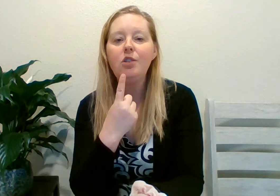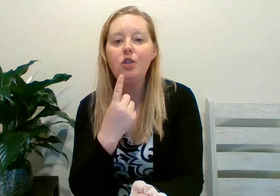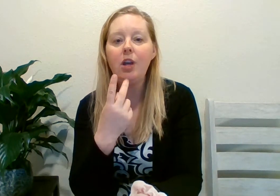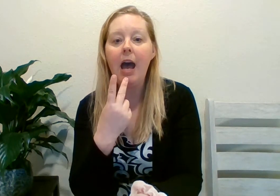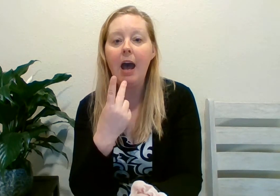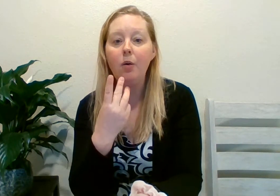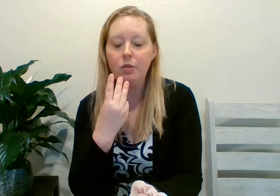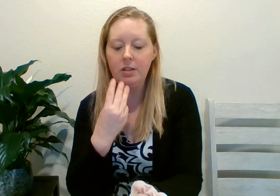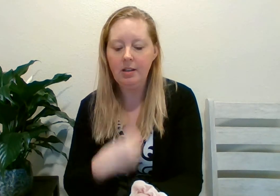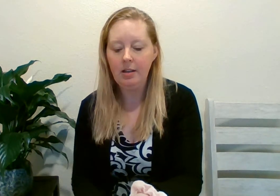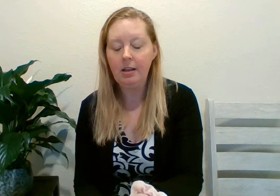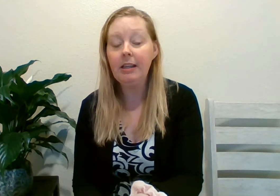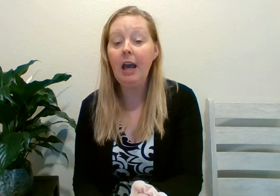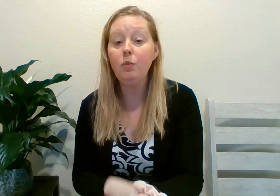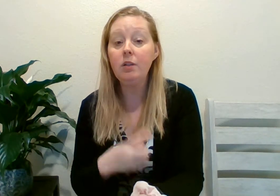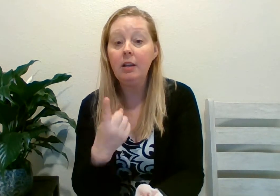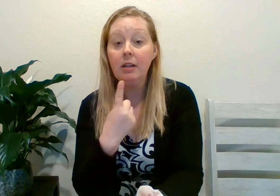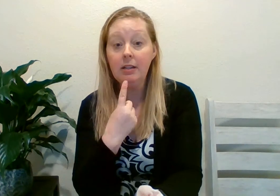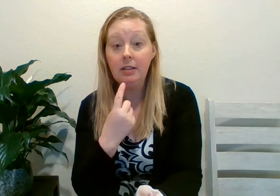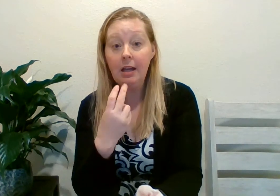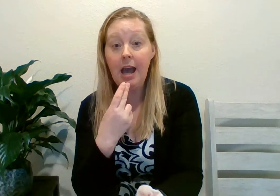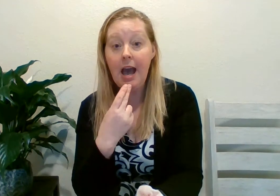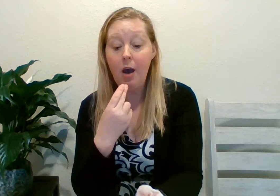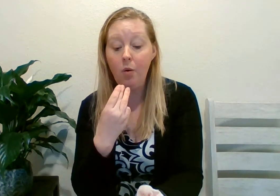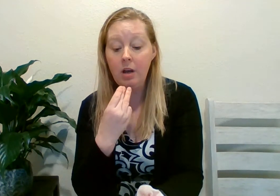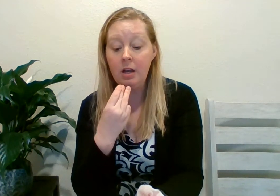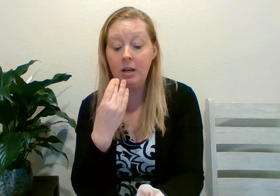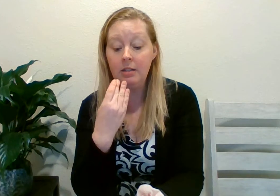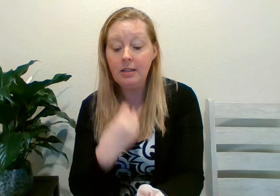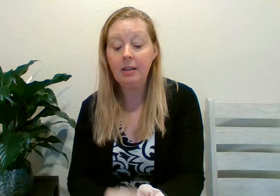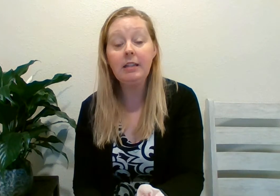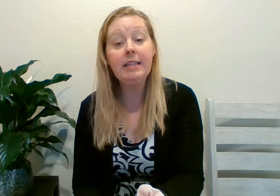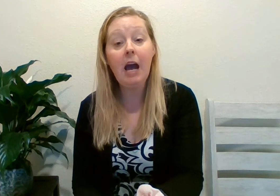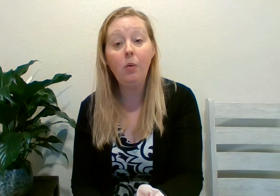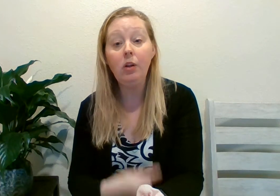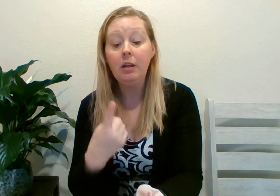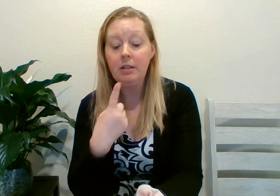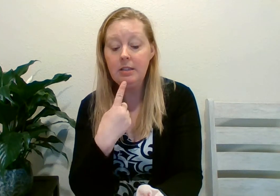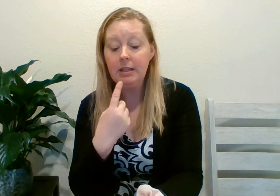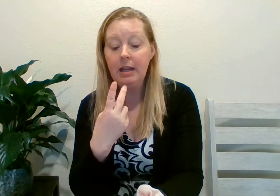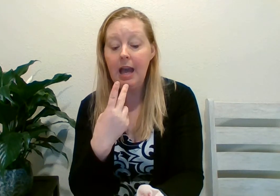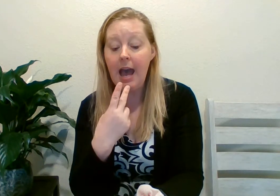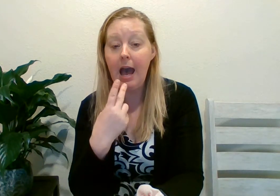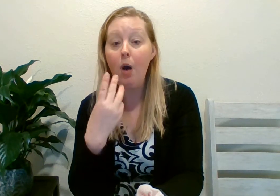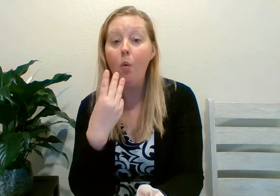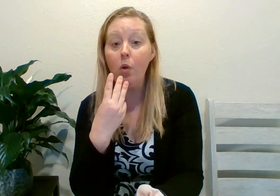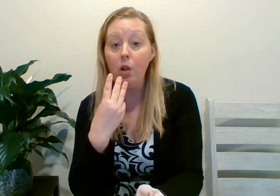Sh. Ow. Count. C. Ow. Nd. Towel. T. Ow. L.